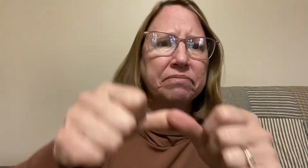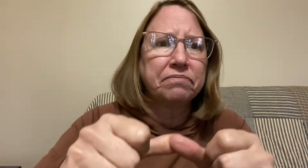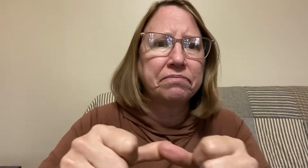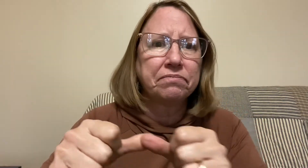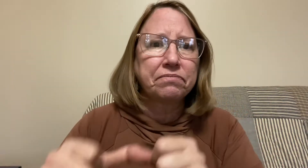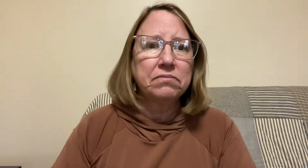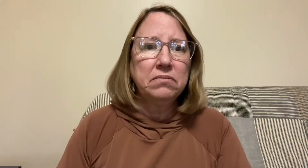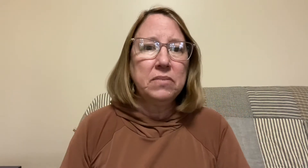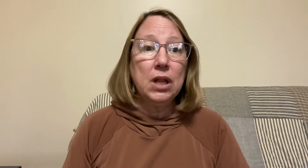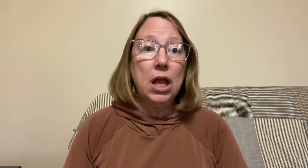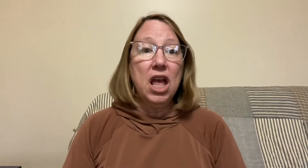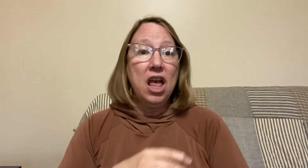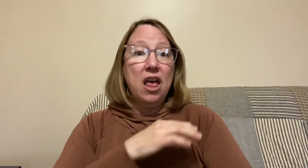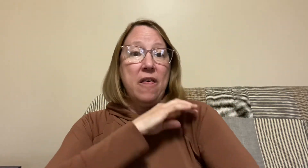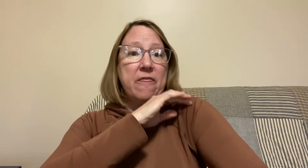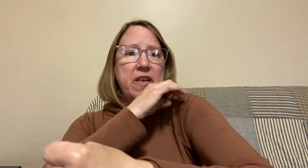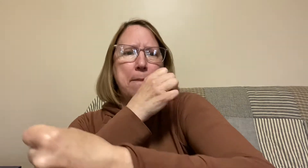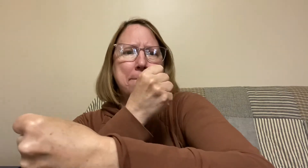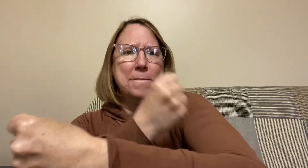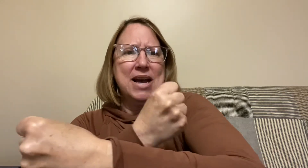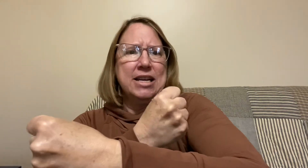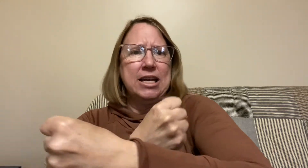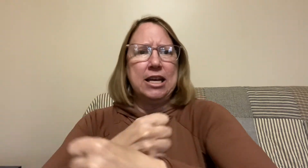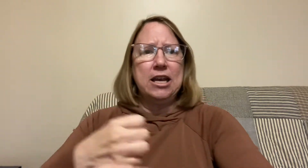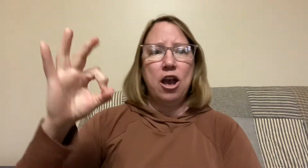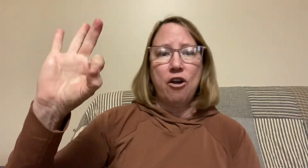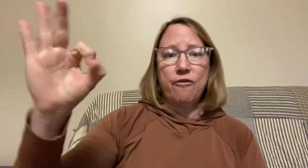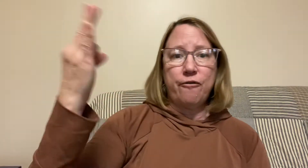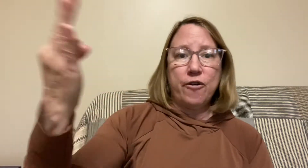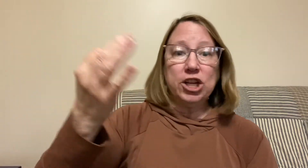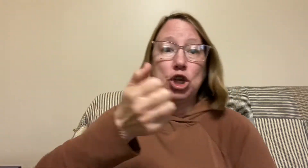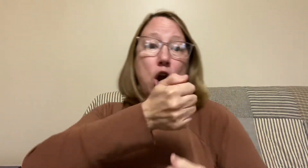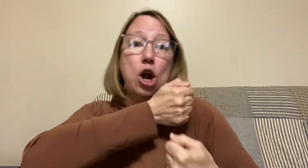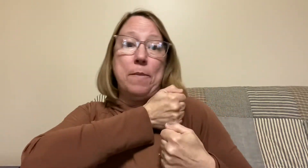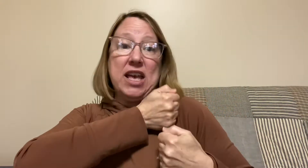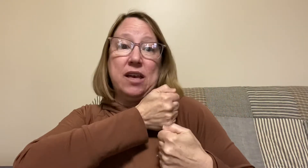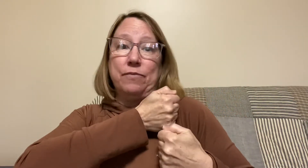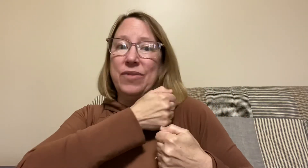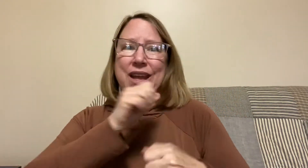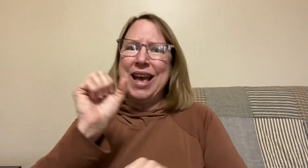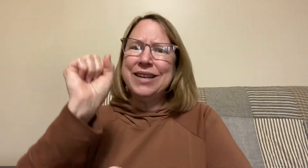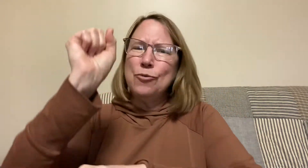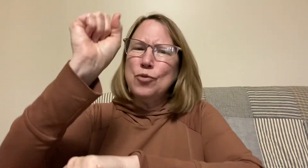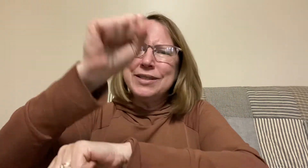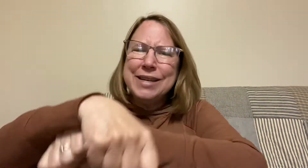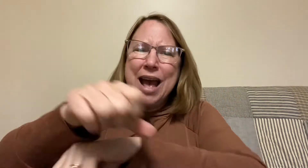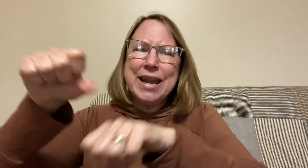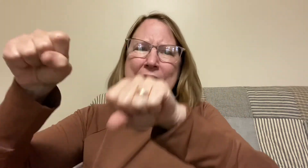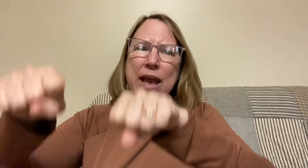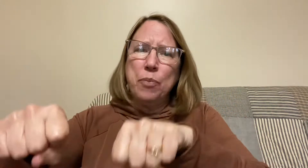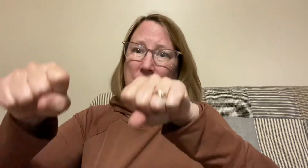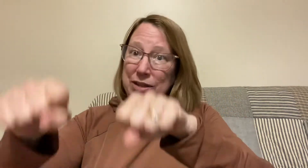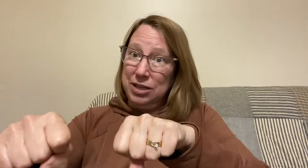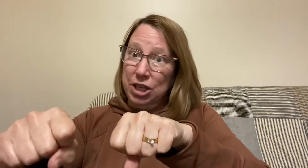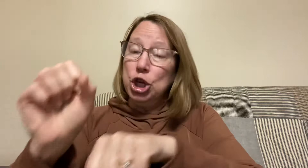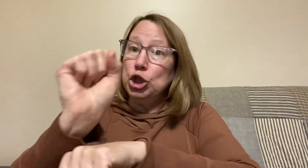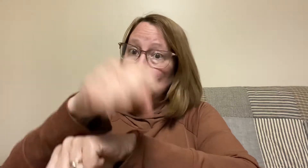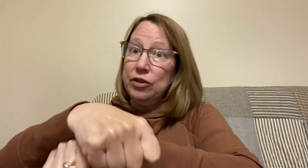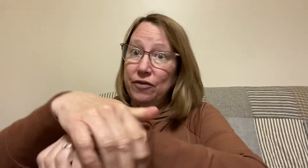read or to write. And during her childhood,